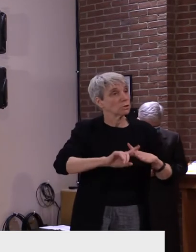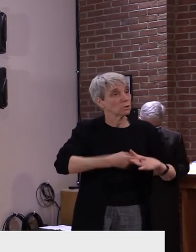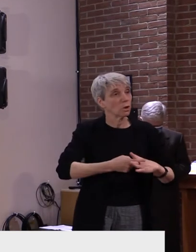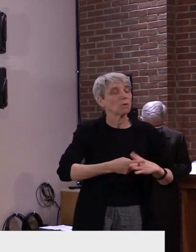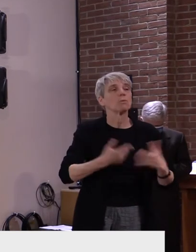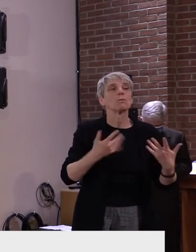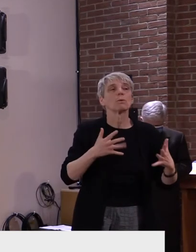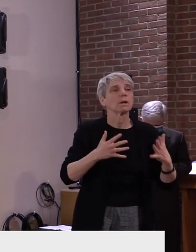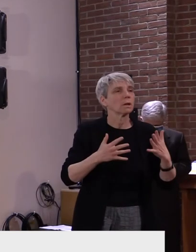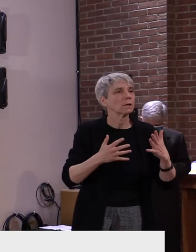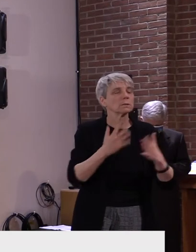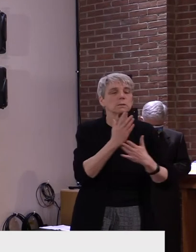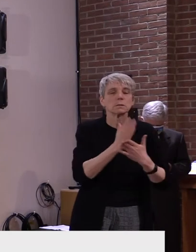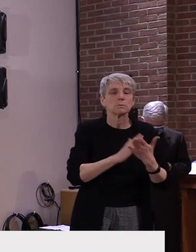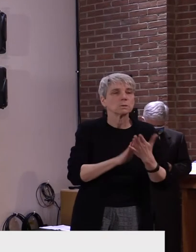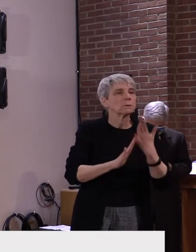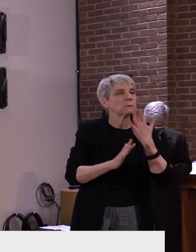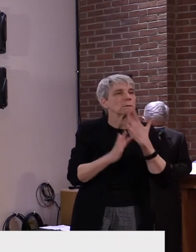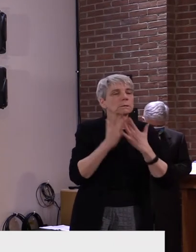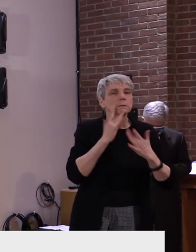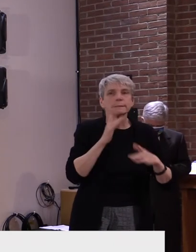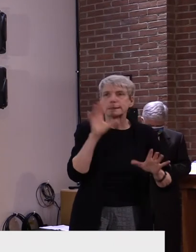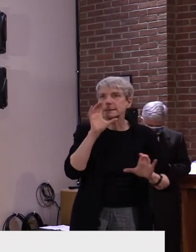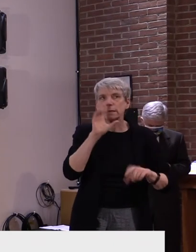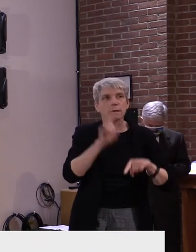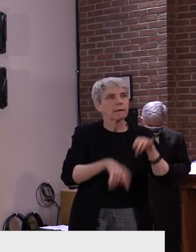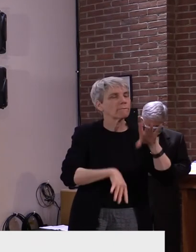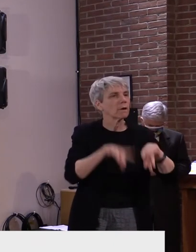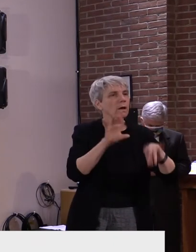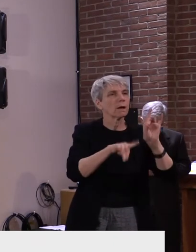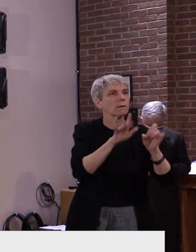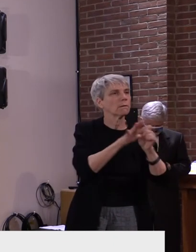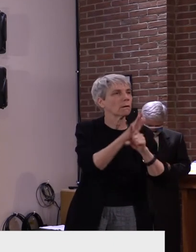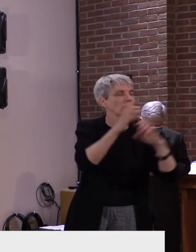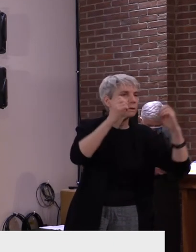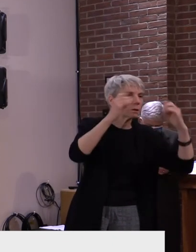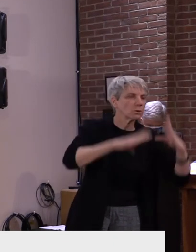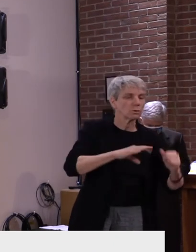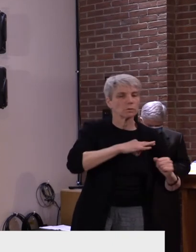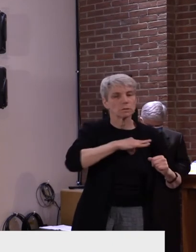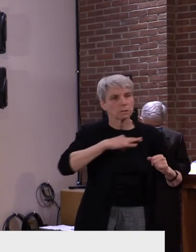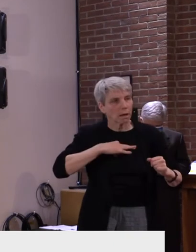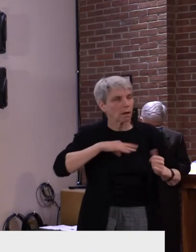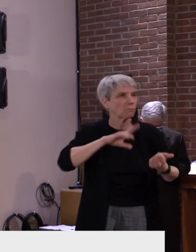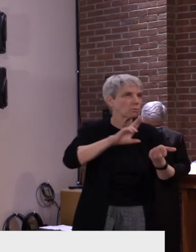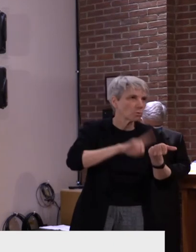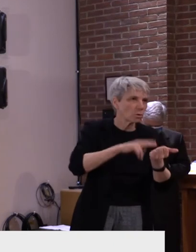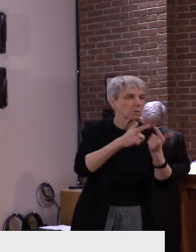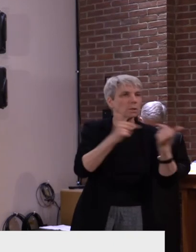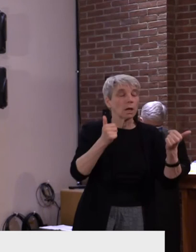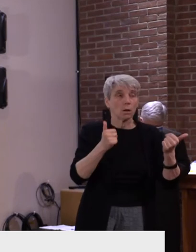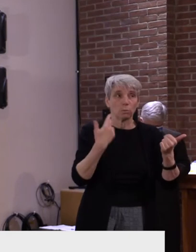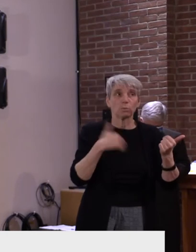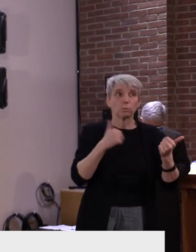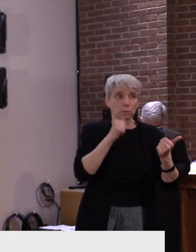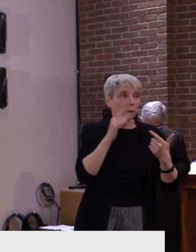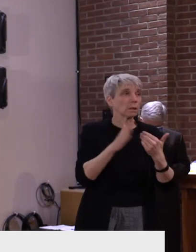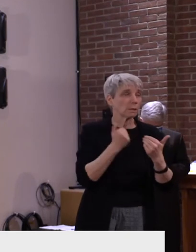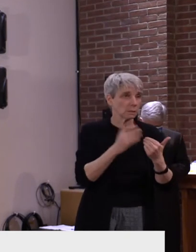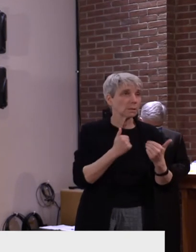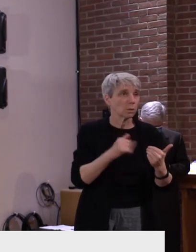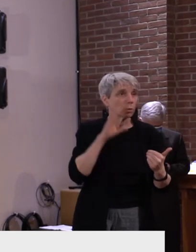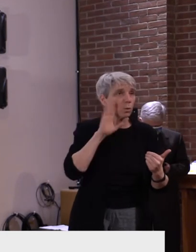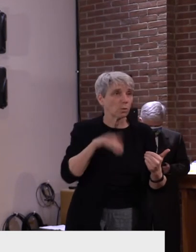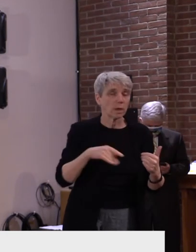in our my travels around the state uh prior to that i know many districts were struggling filling uh different positions and uh you know once again and